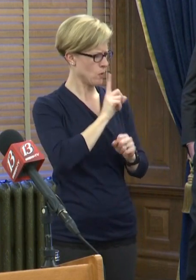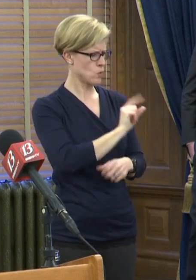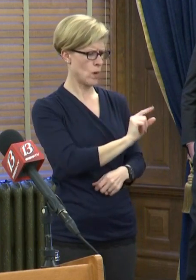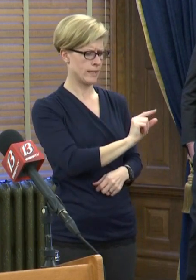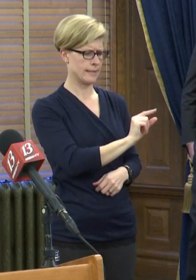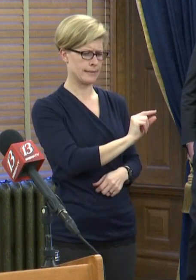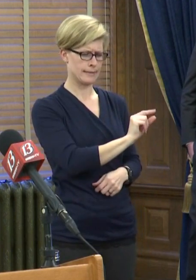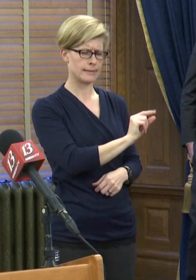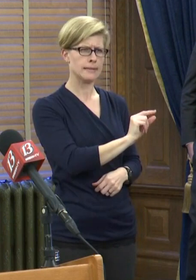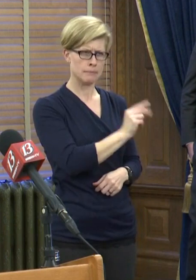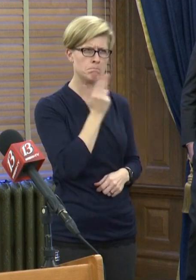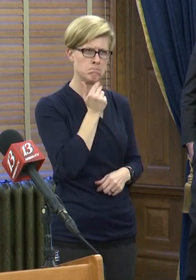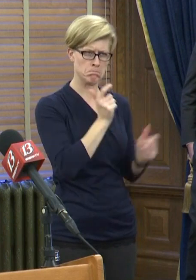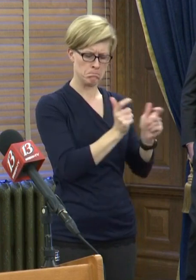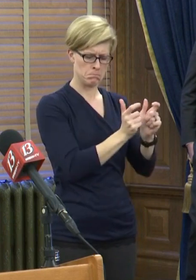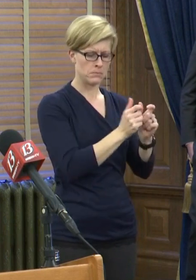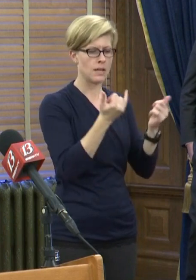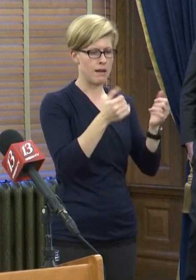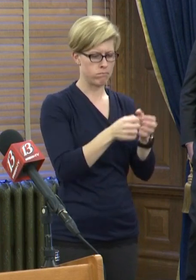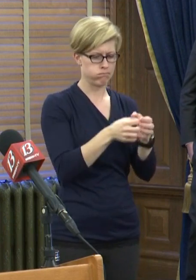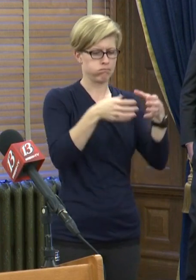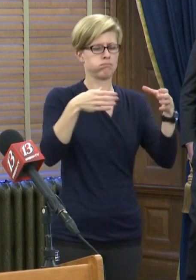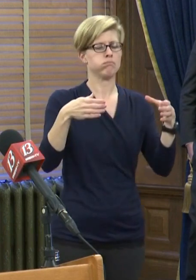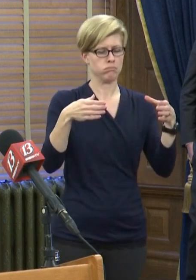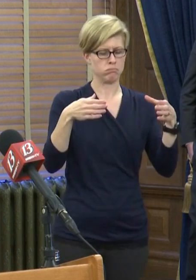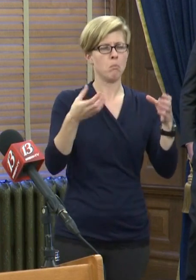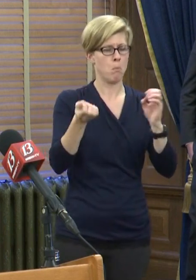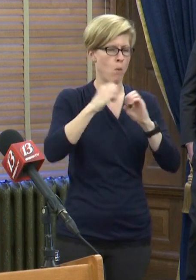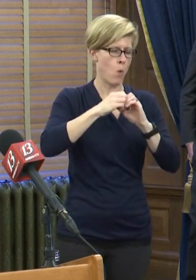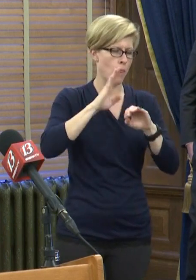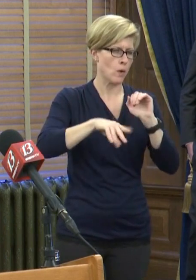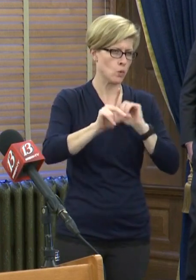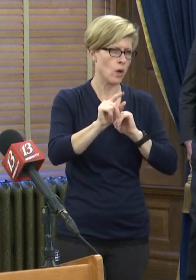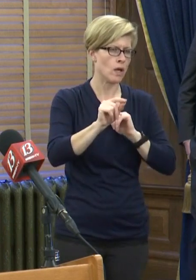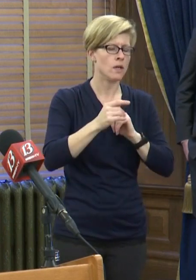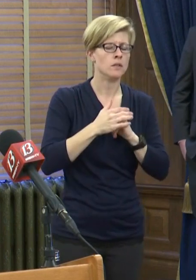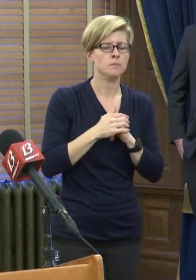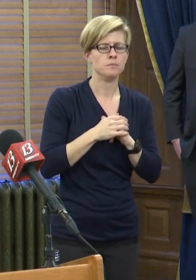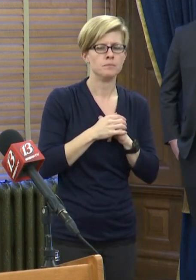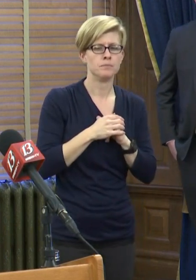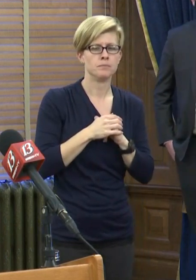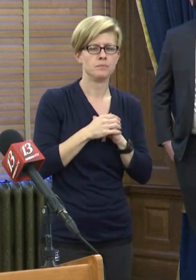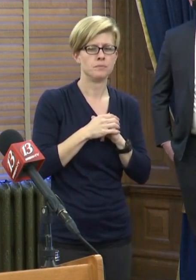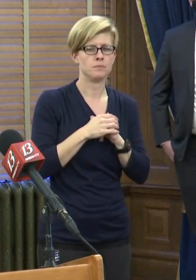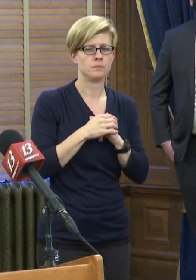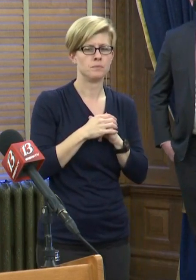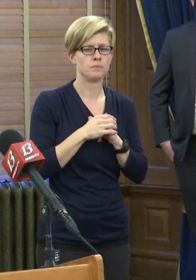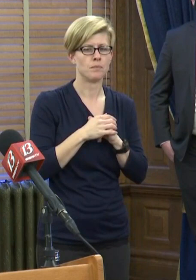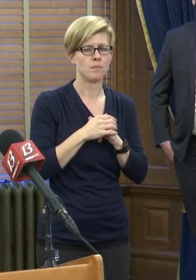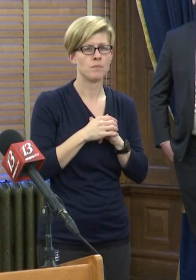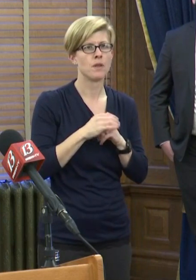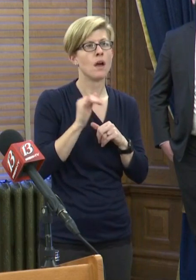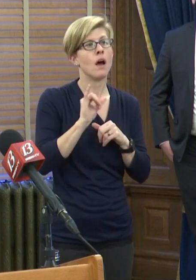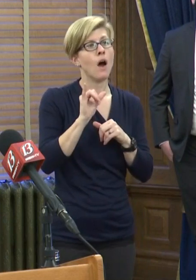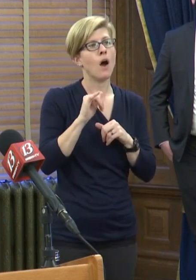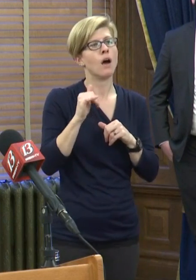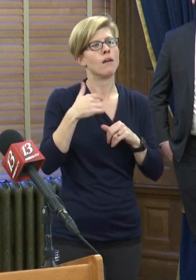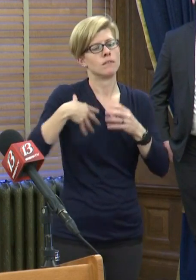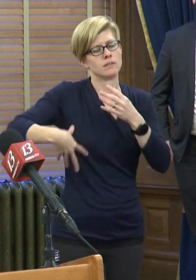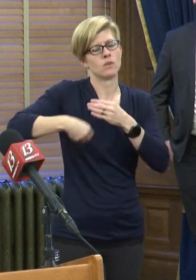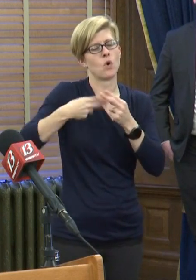them, and now we have far more than that. But what we've also done is we have brought in some support